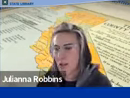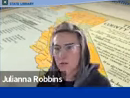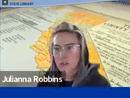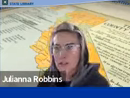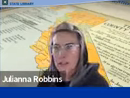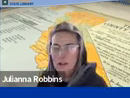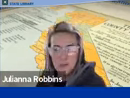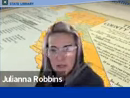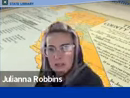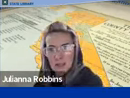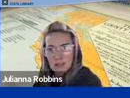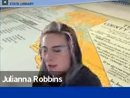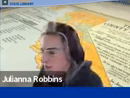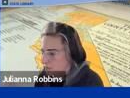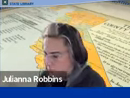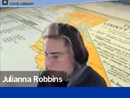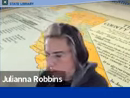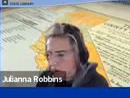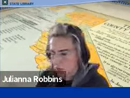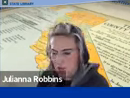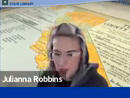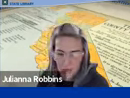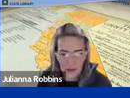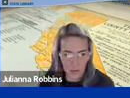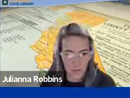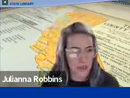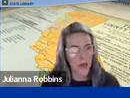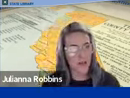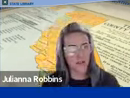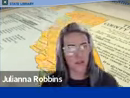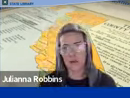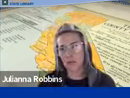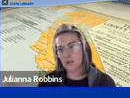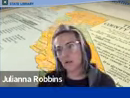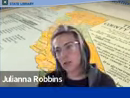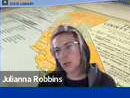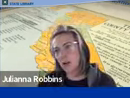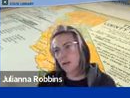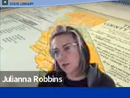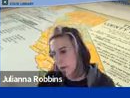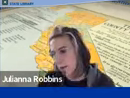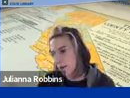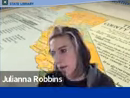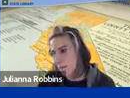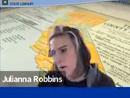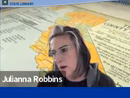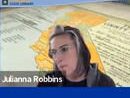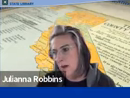for the California State Library. I live in Long Beach, and I just did want to share a little